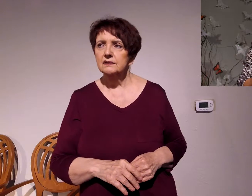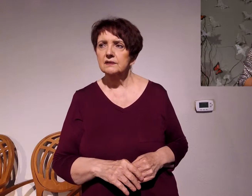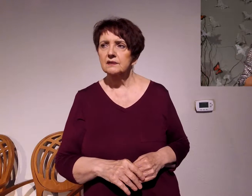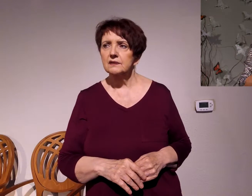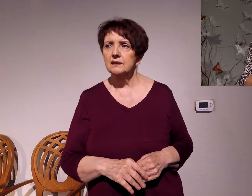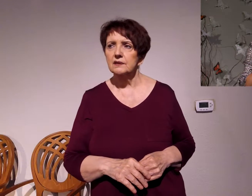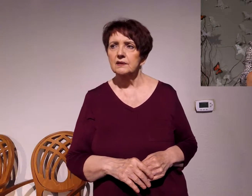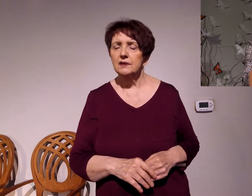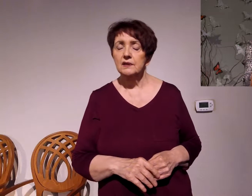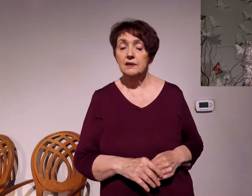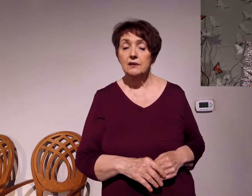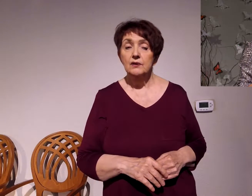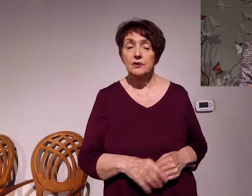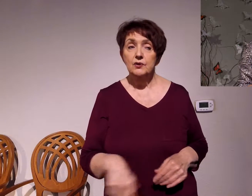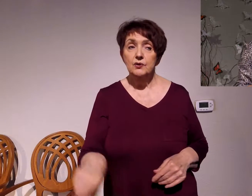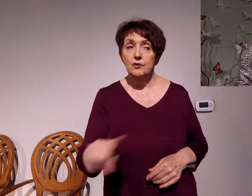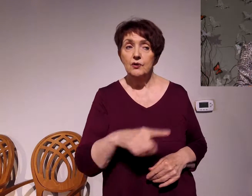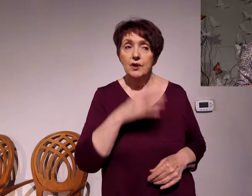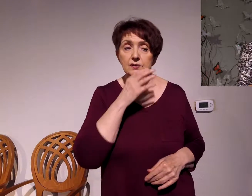as old